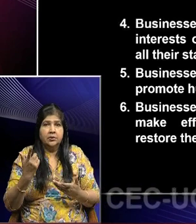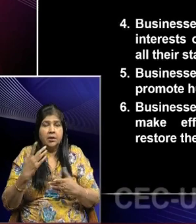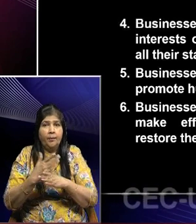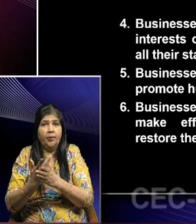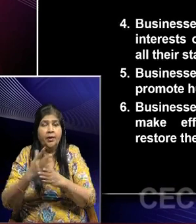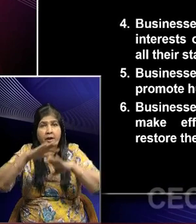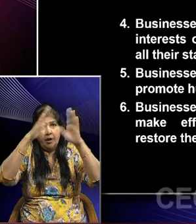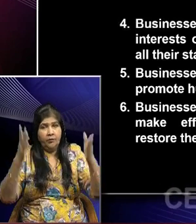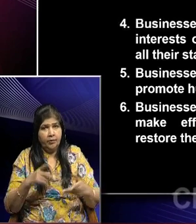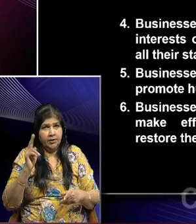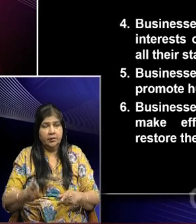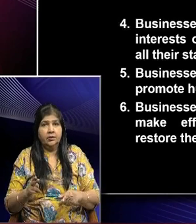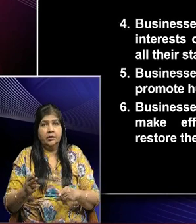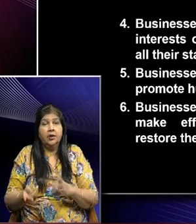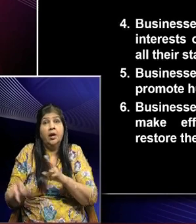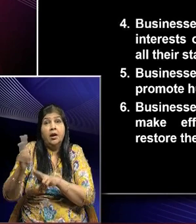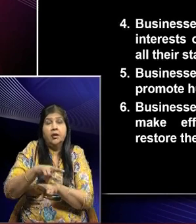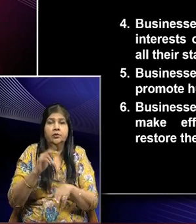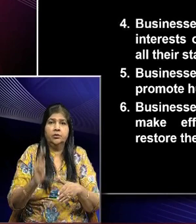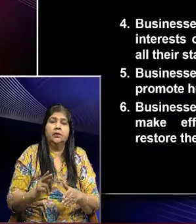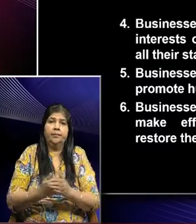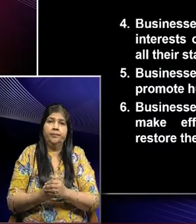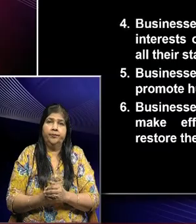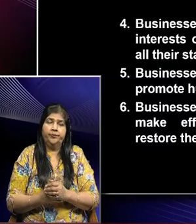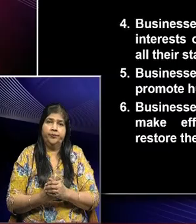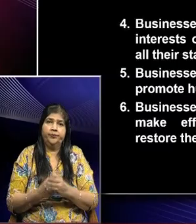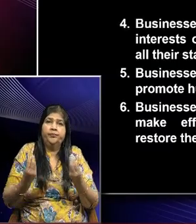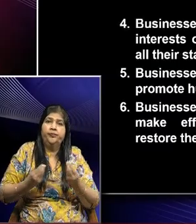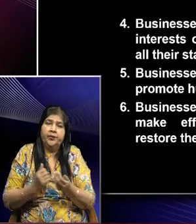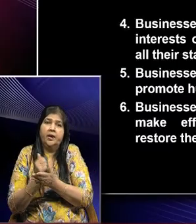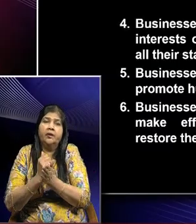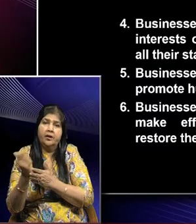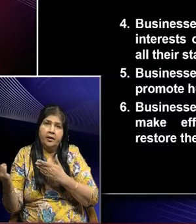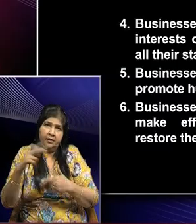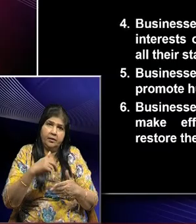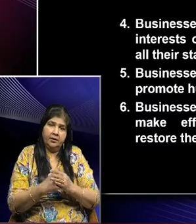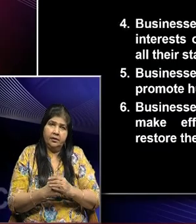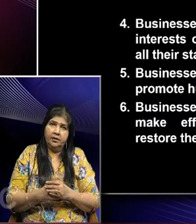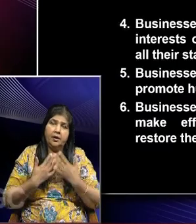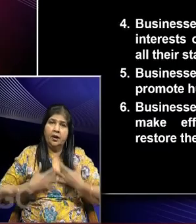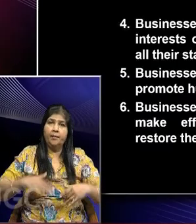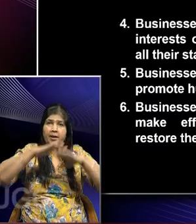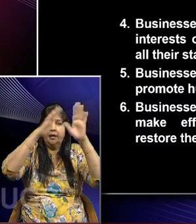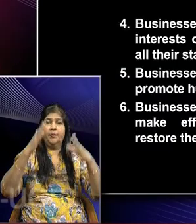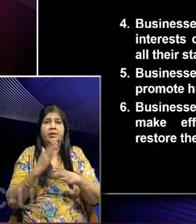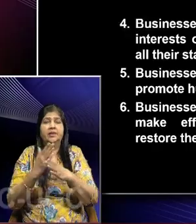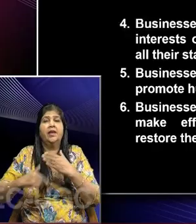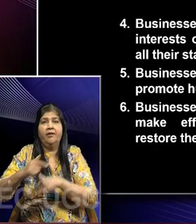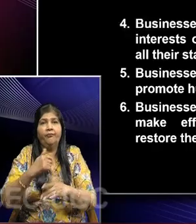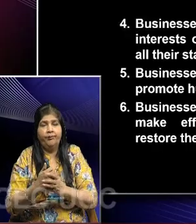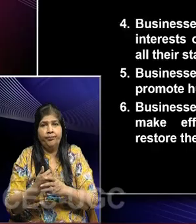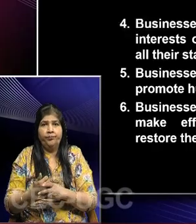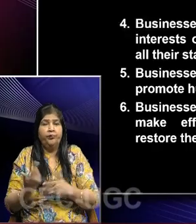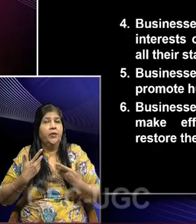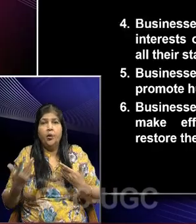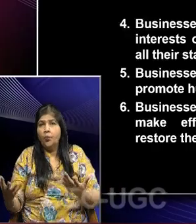the environment but also restore it. We should at least try to keep our environment safe, and whatever